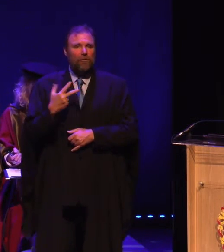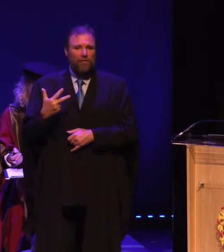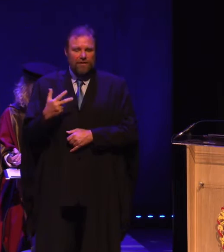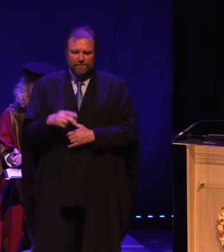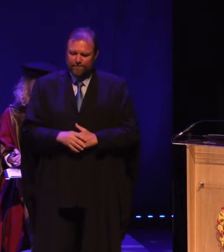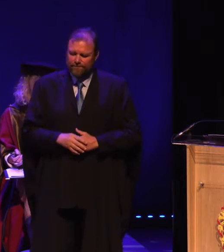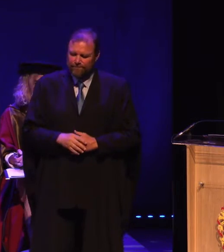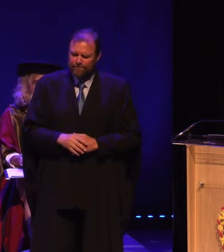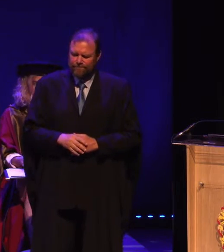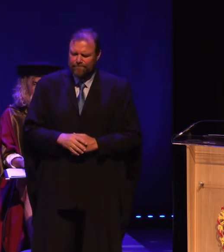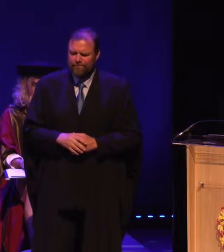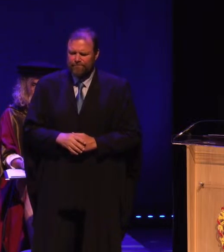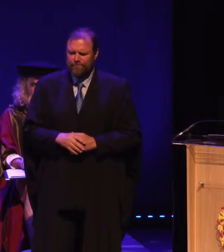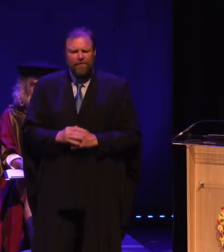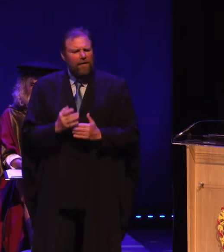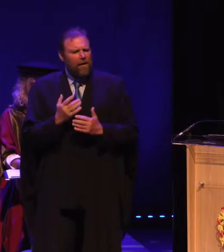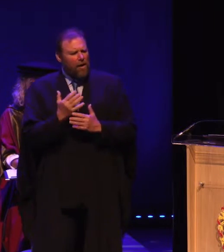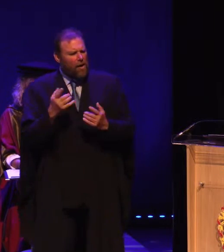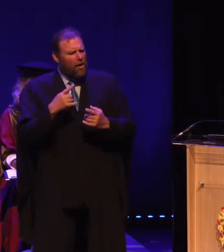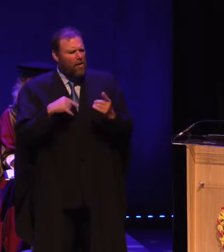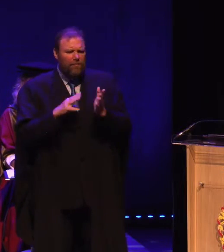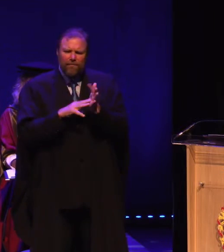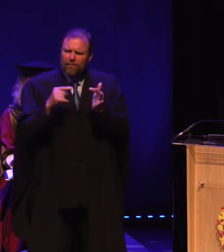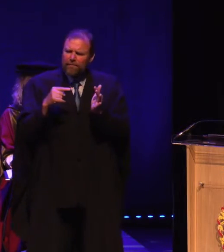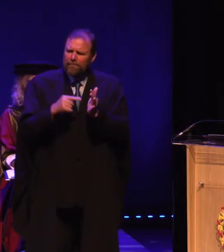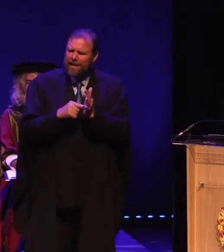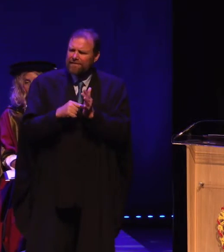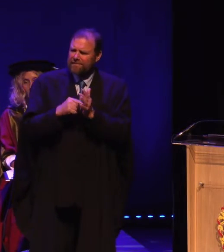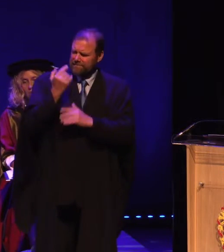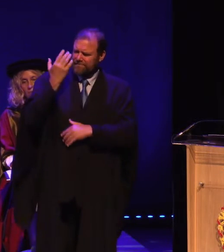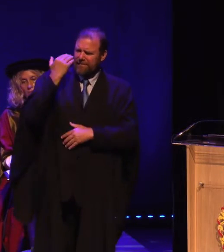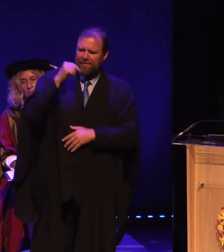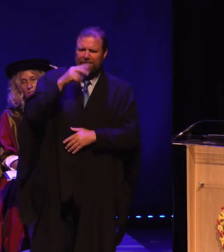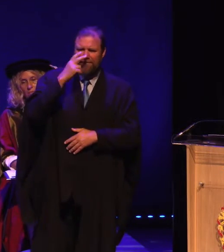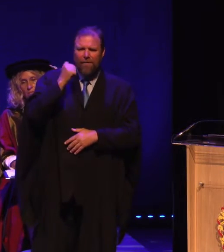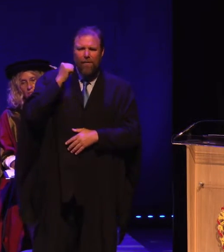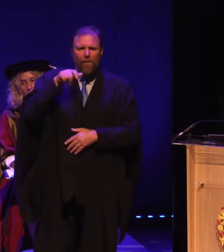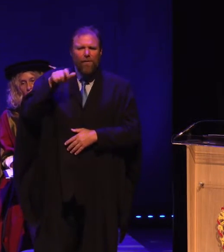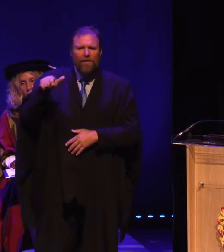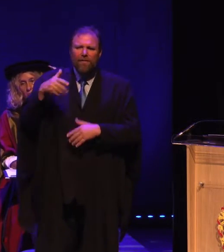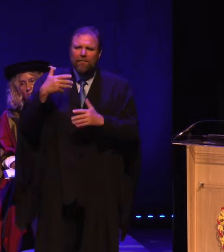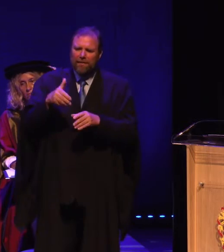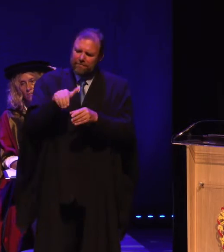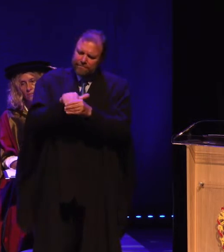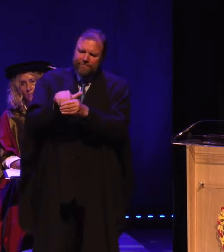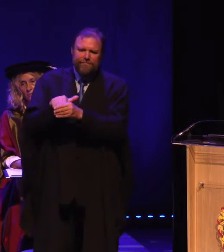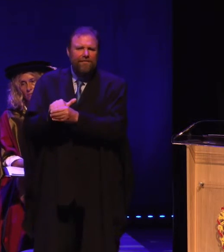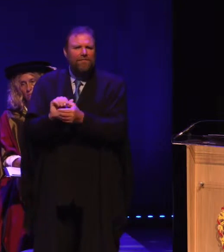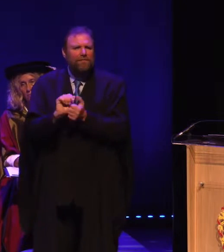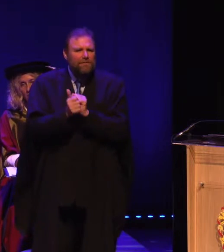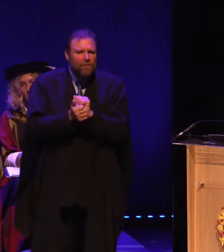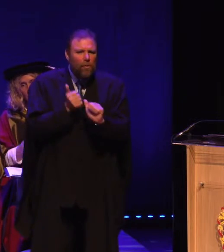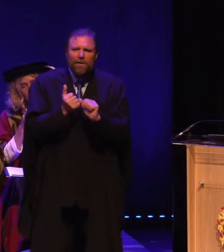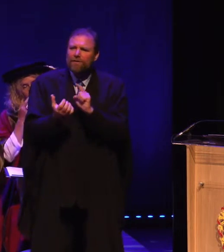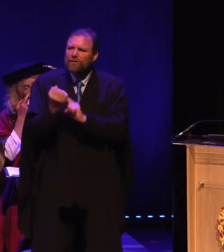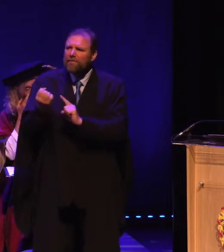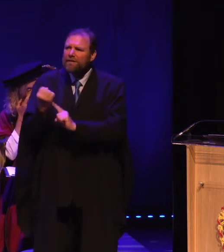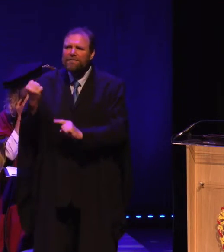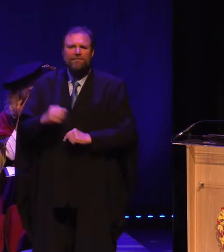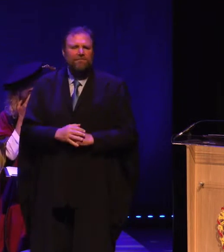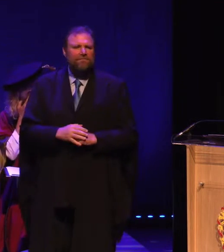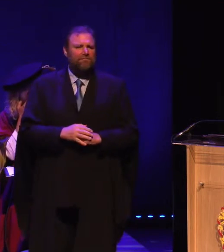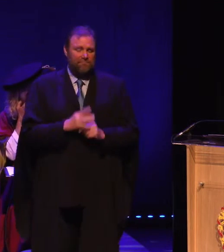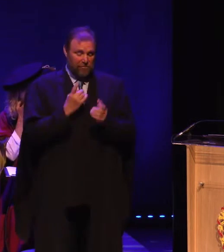And many Cardiff Met alumni have also been in the news over the last year for their sporting achievements.